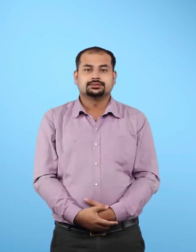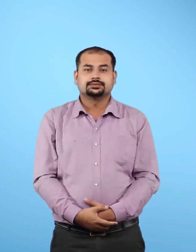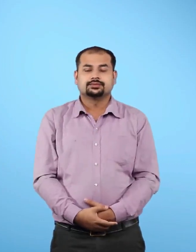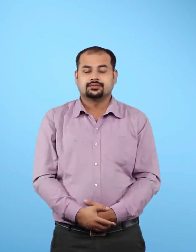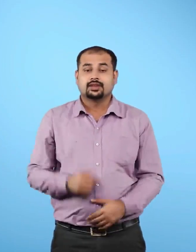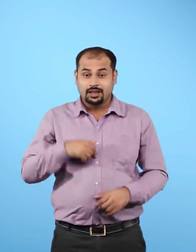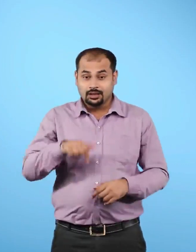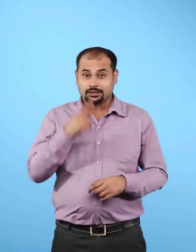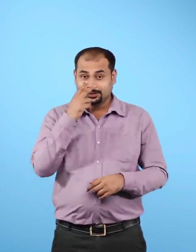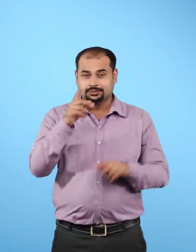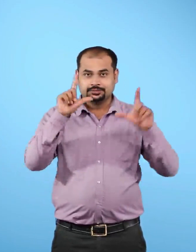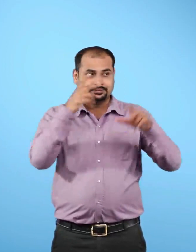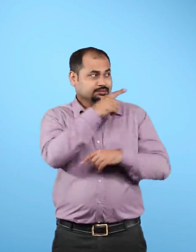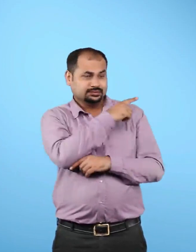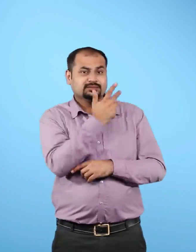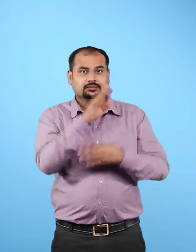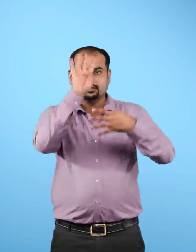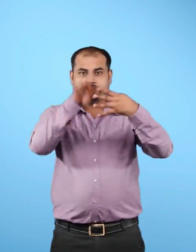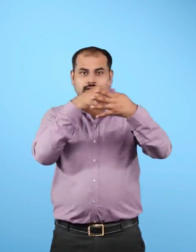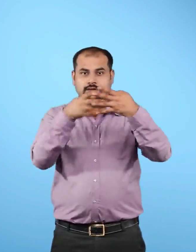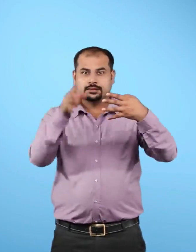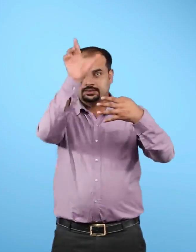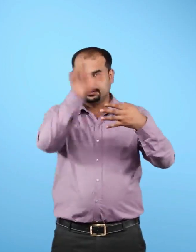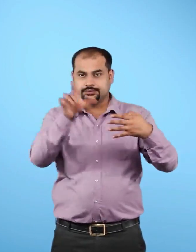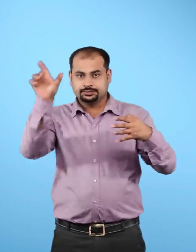We have a table of 3 columns.